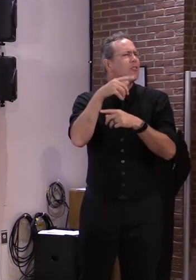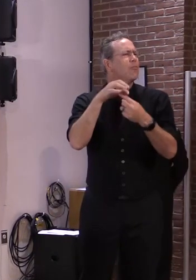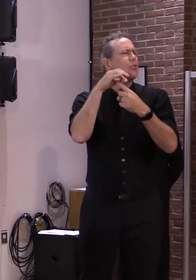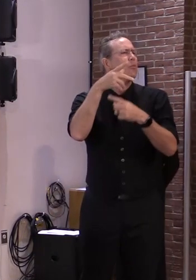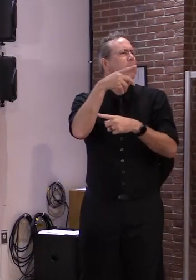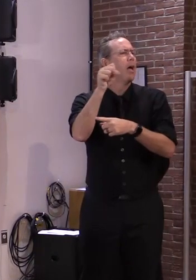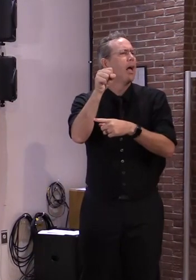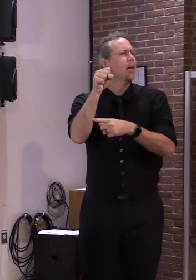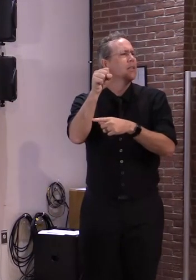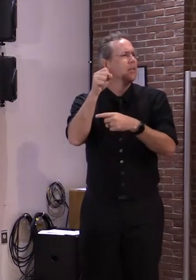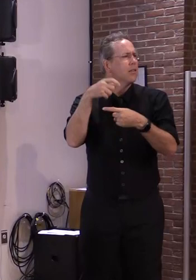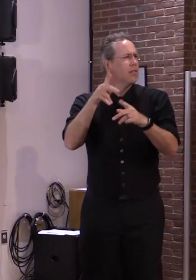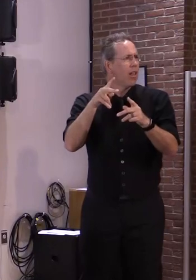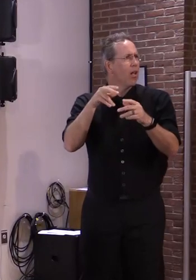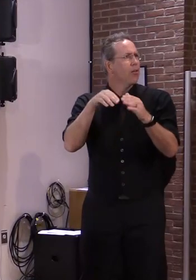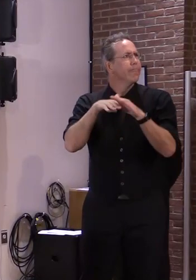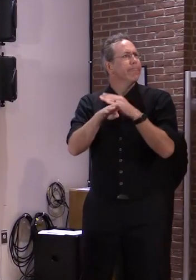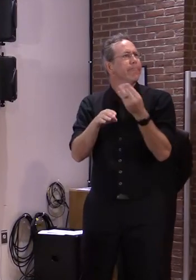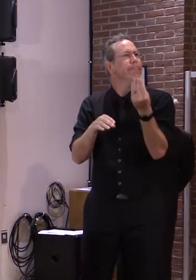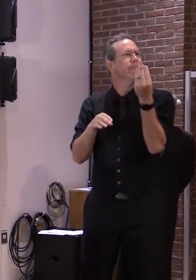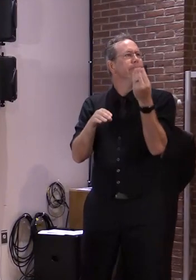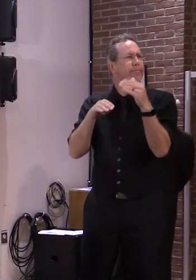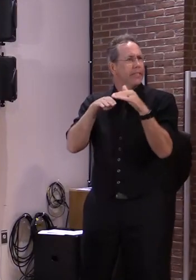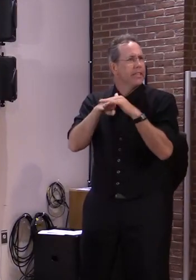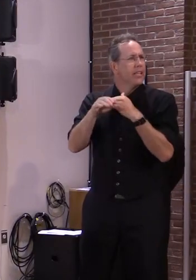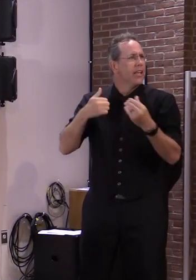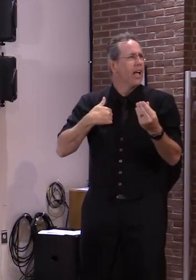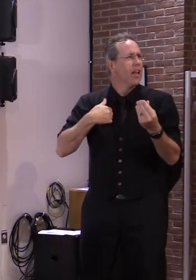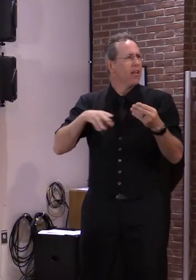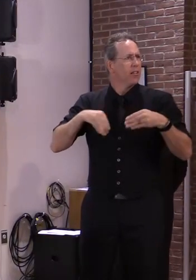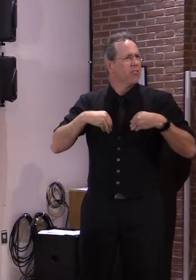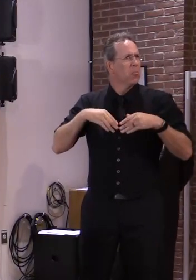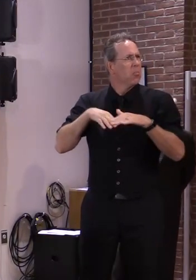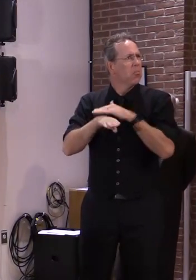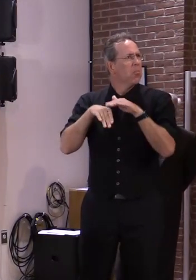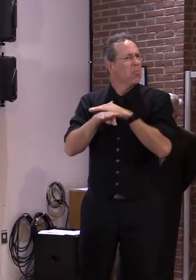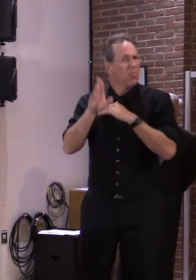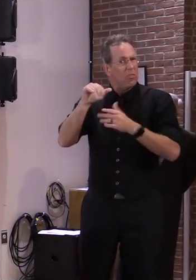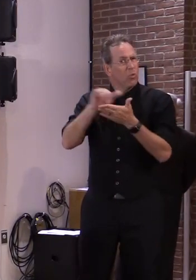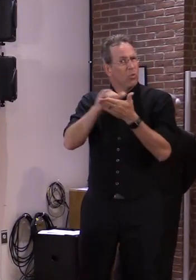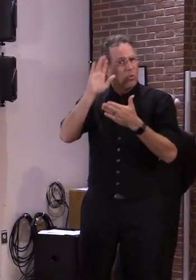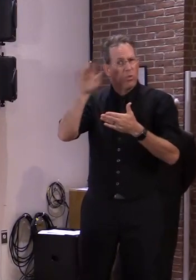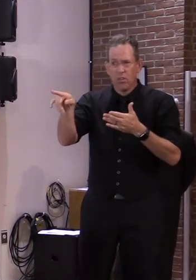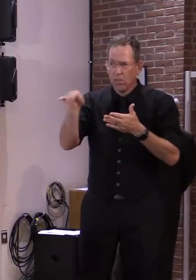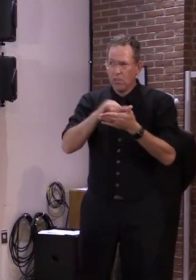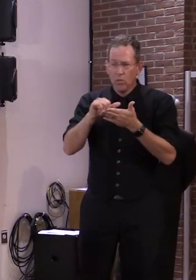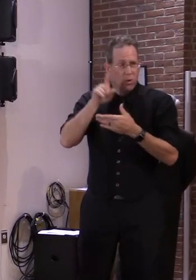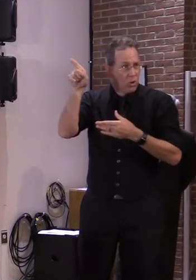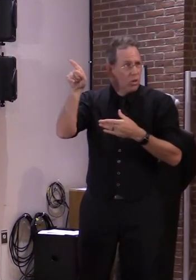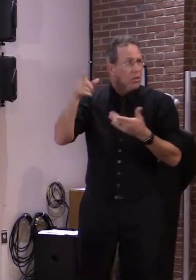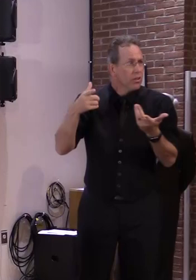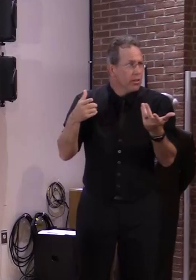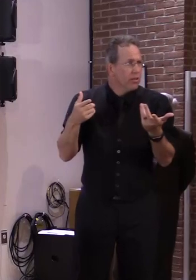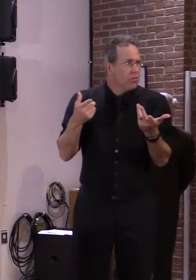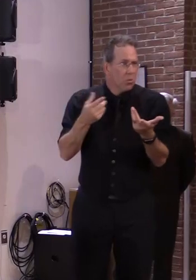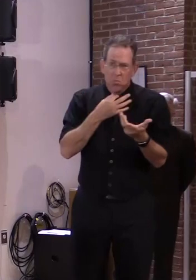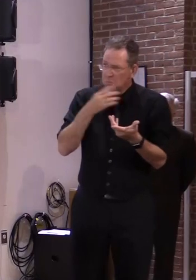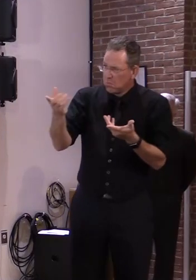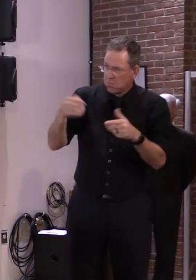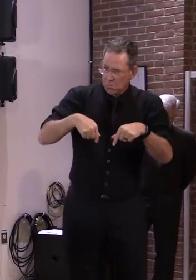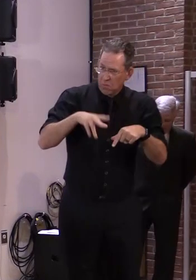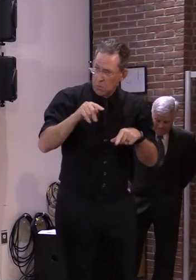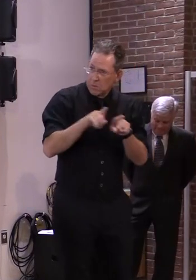Vermonters could use when it's time to go to Canada, other than their little cardboard cards that they could show to the border people? We